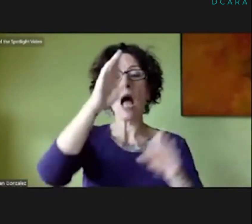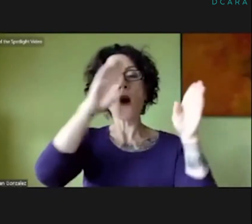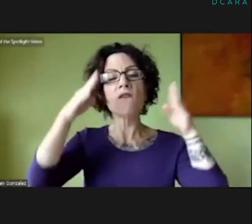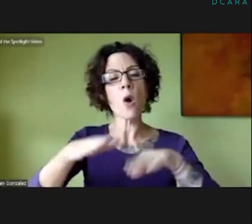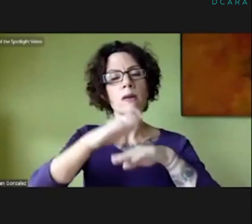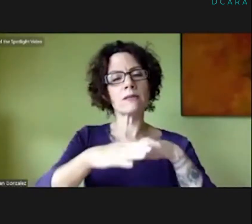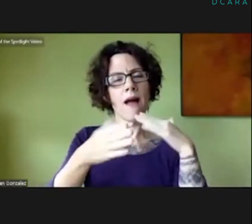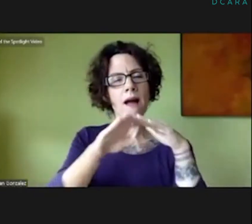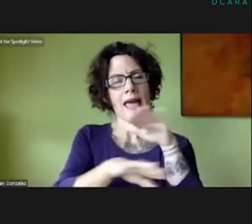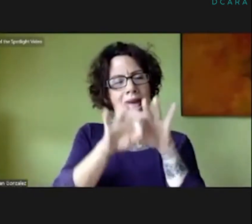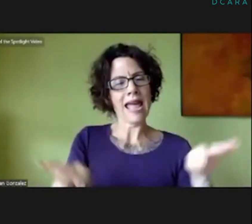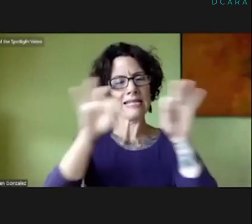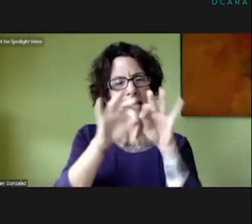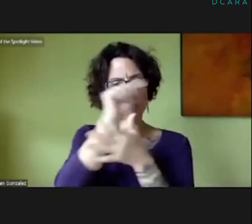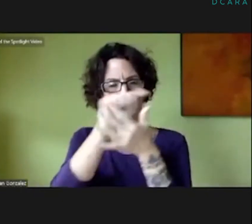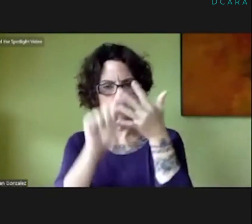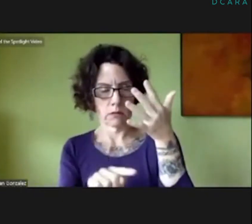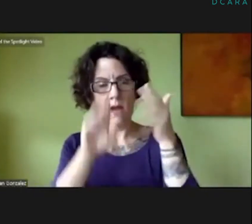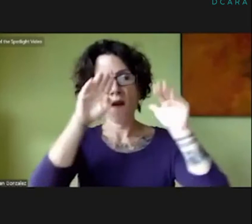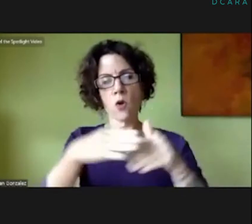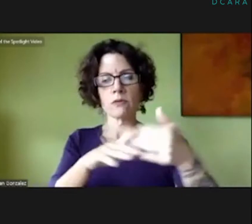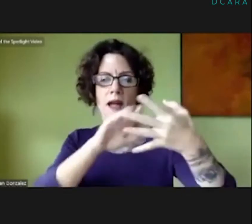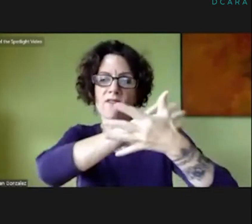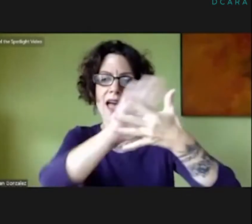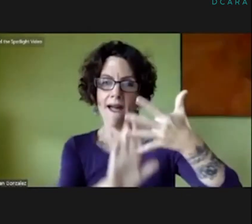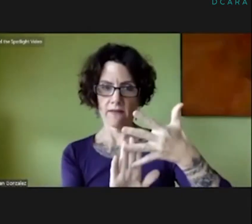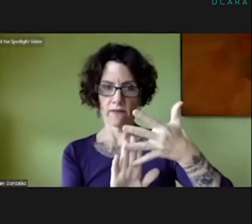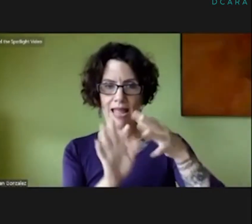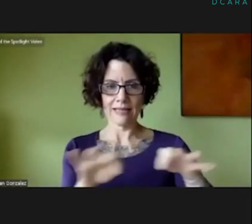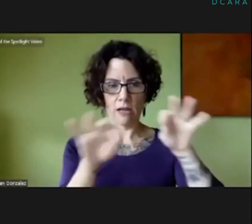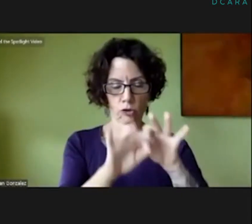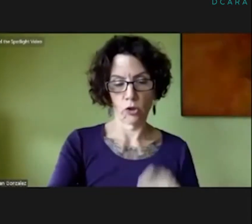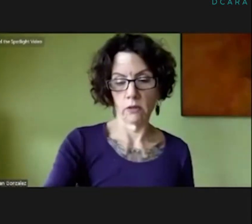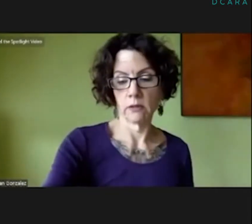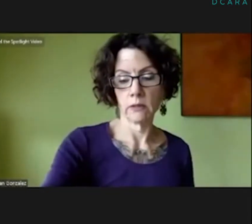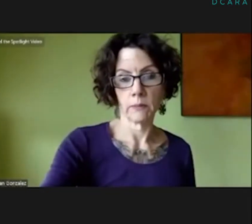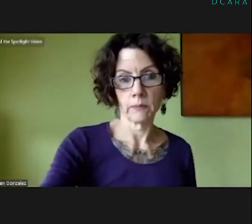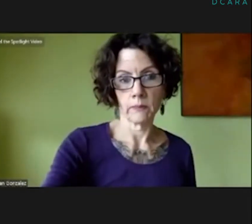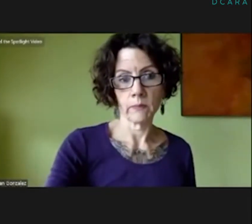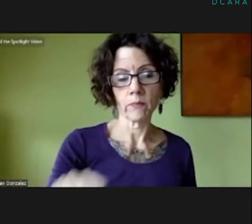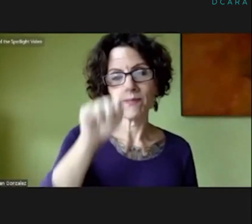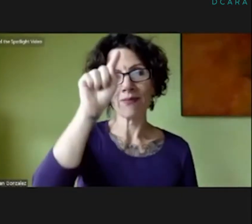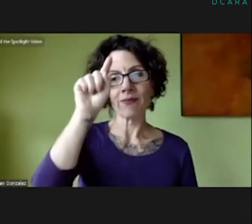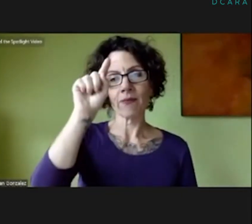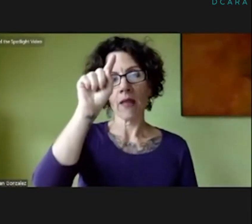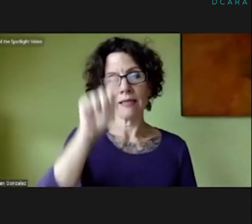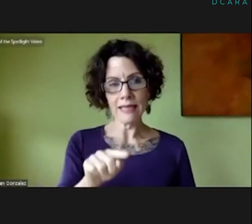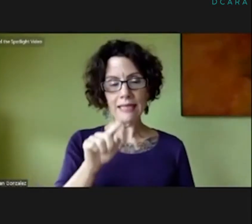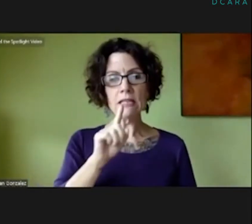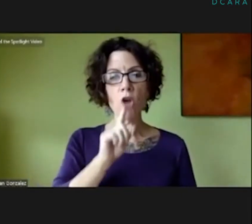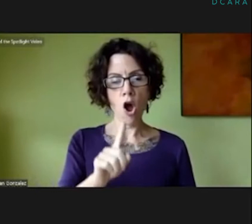that, today we will be focusing on the essentials of estate planning and these